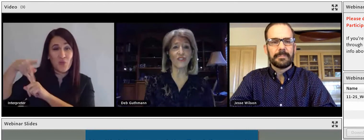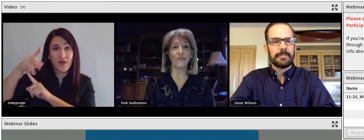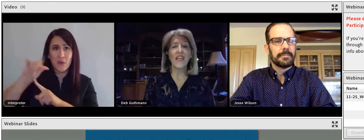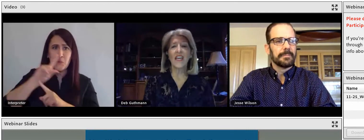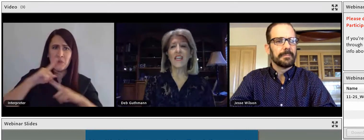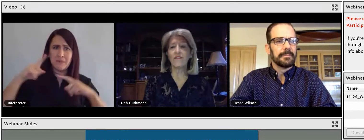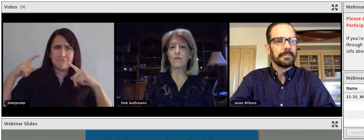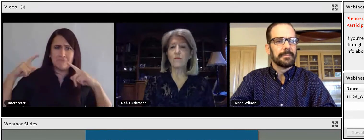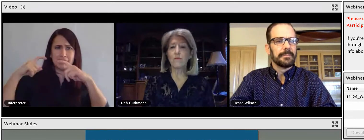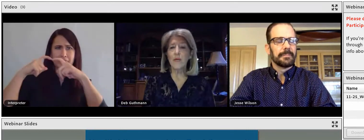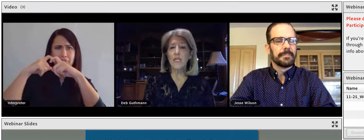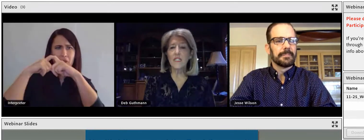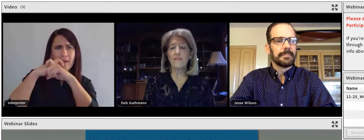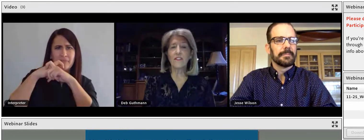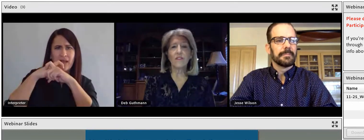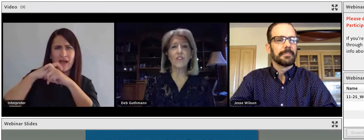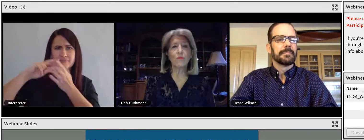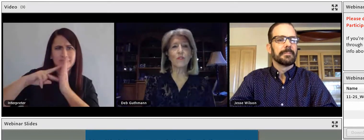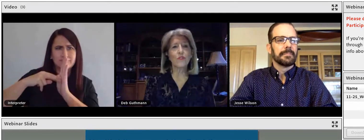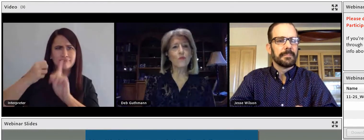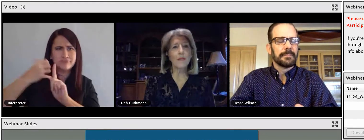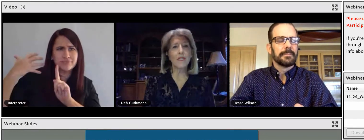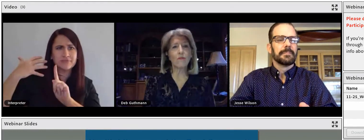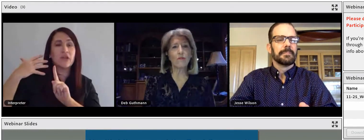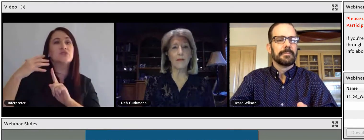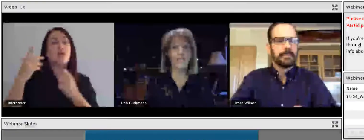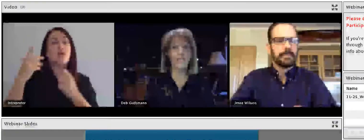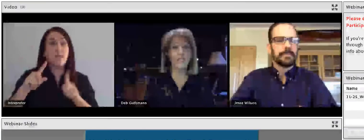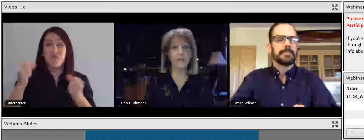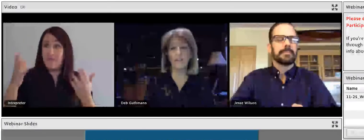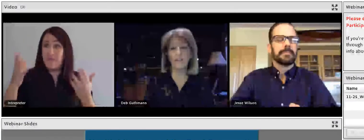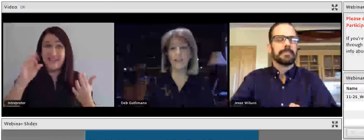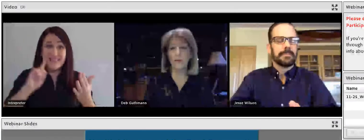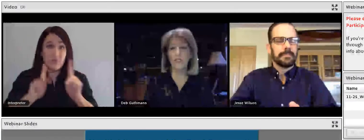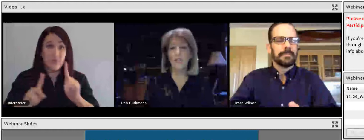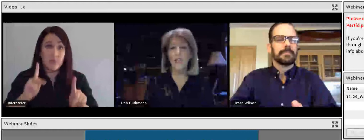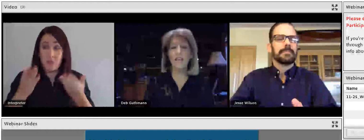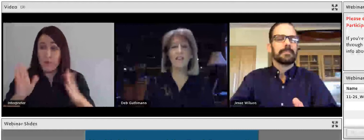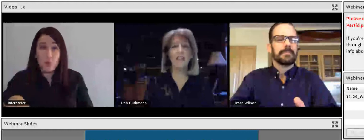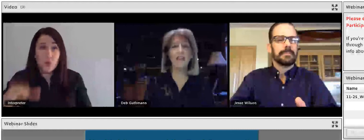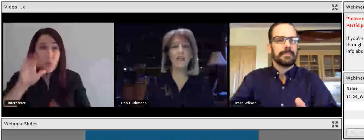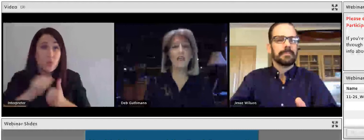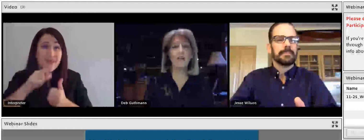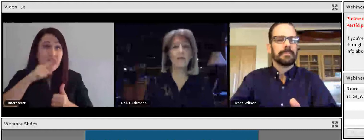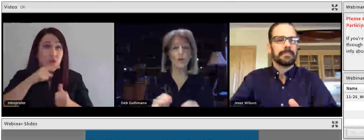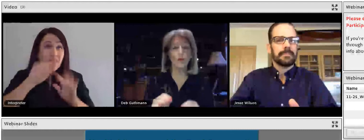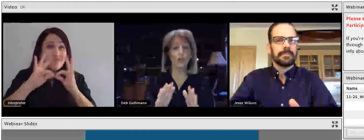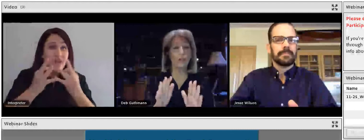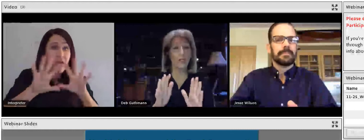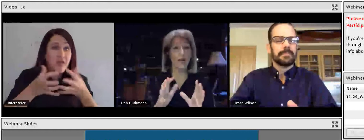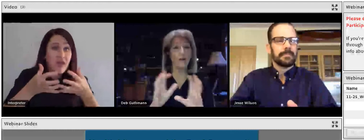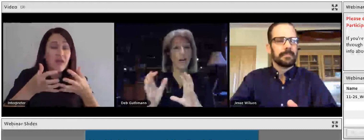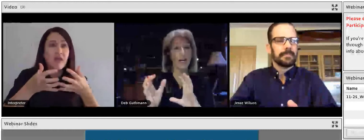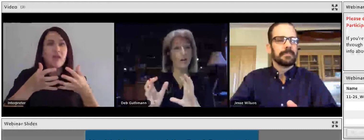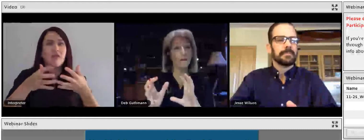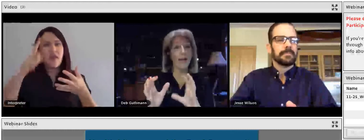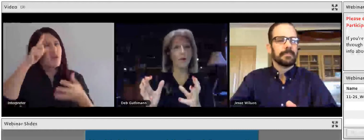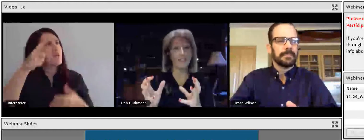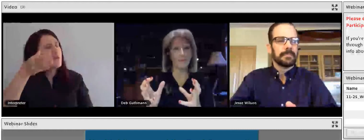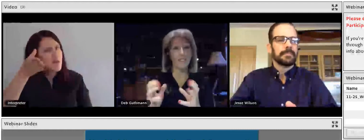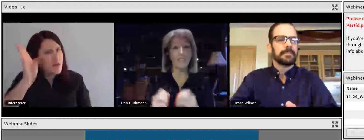complex issue. And for many deaf individuals who maybe grew up in hearing families, they think of the word God